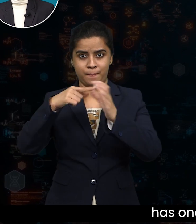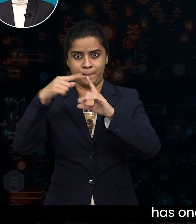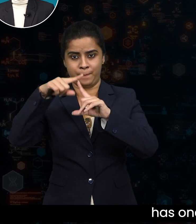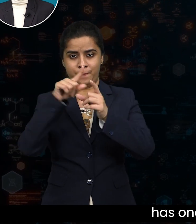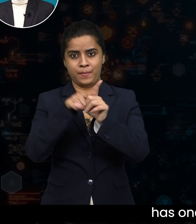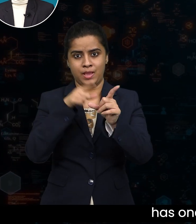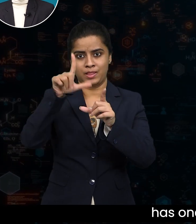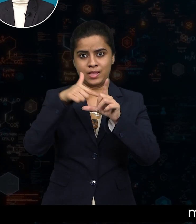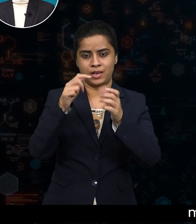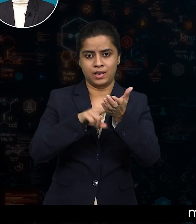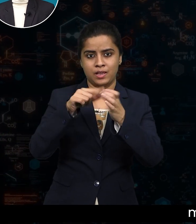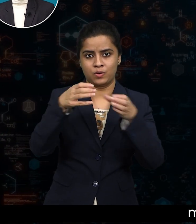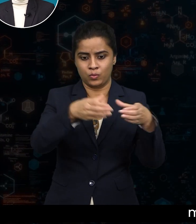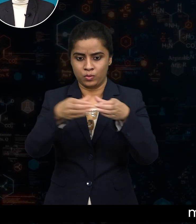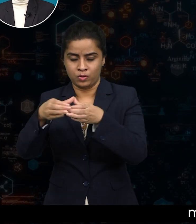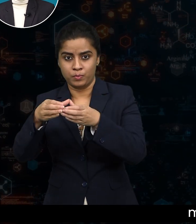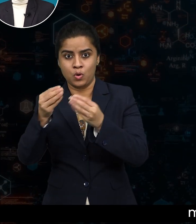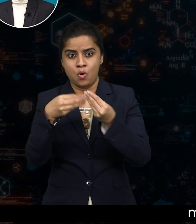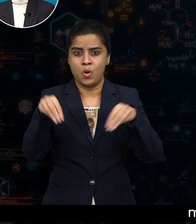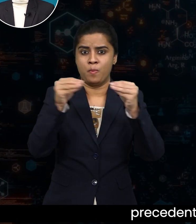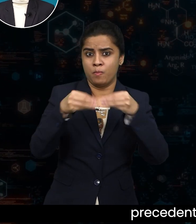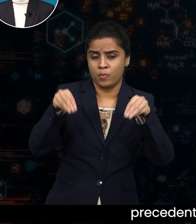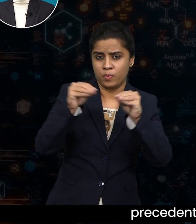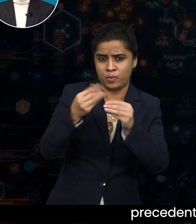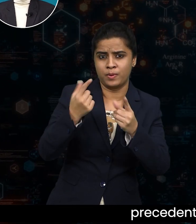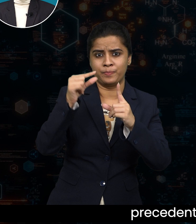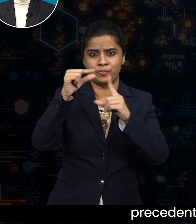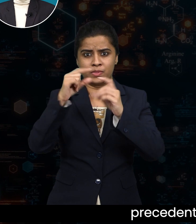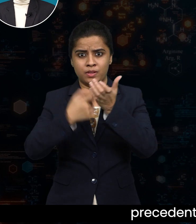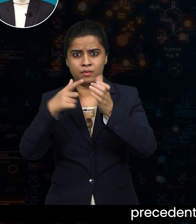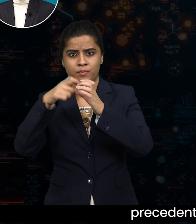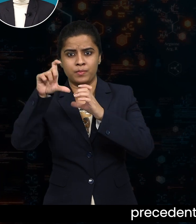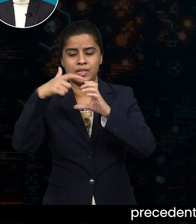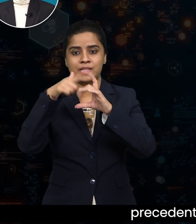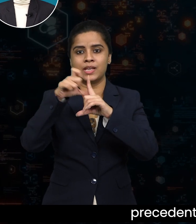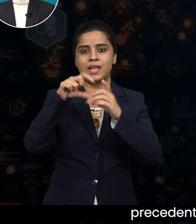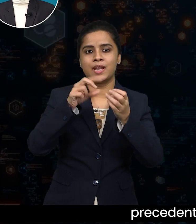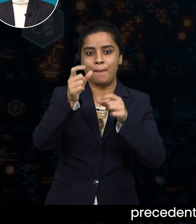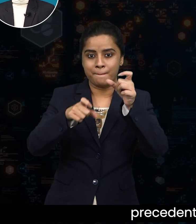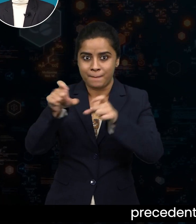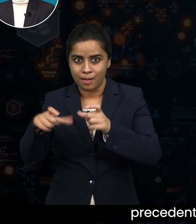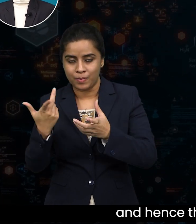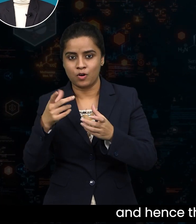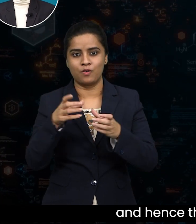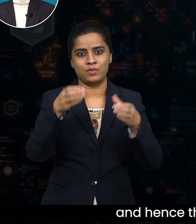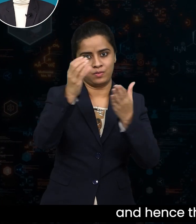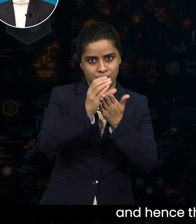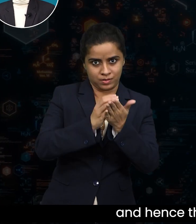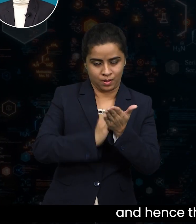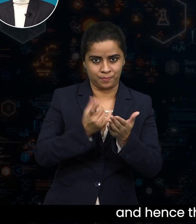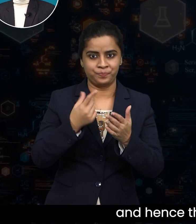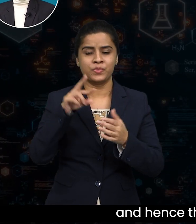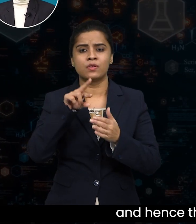group more than the precedent member of the series, and